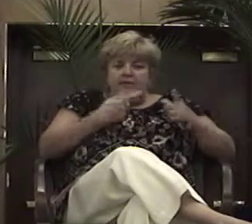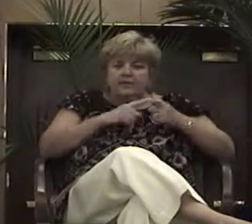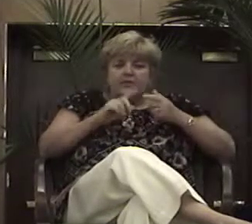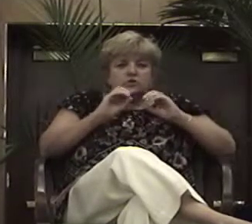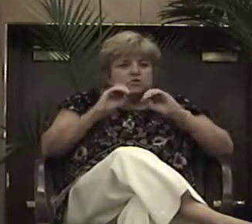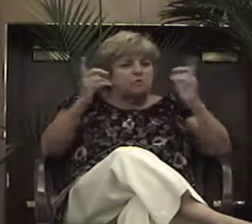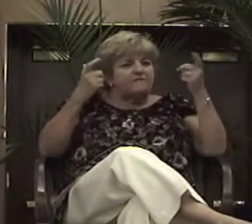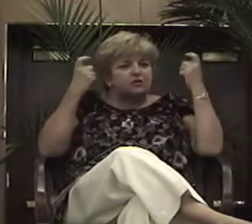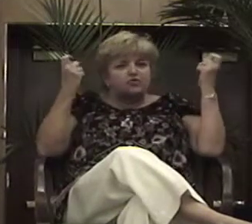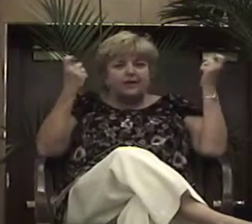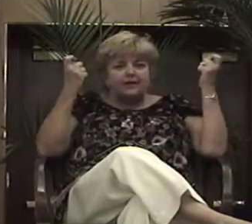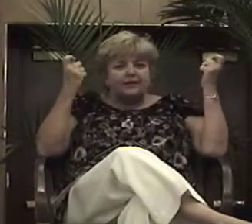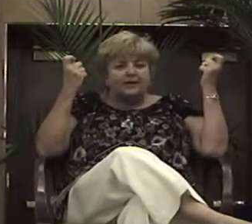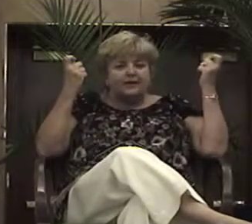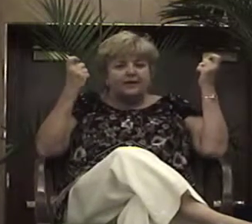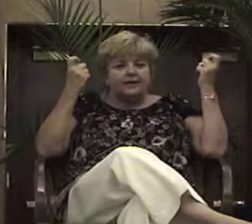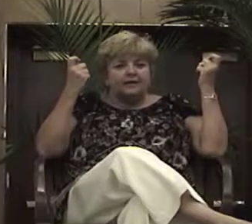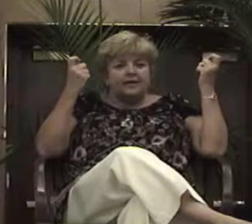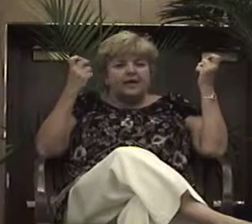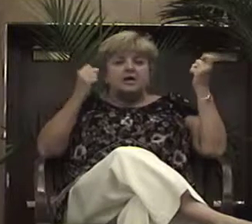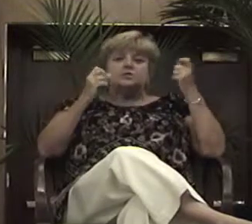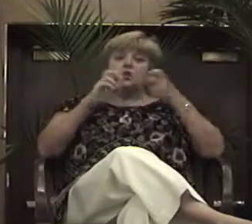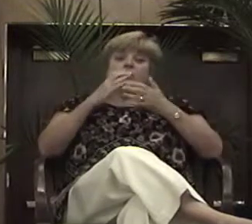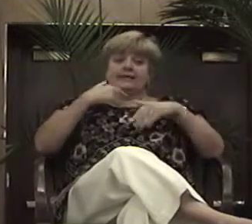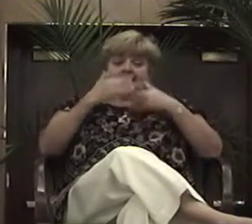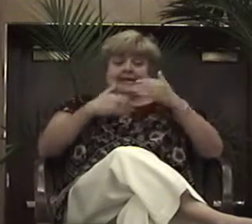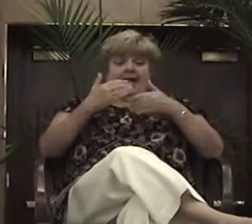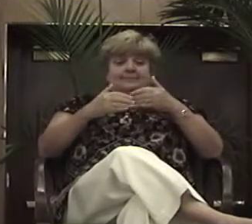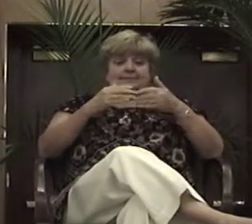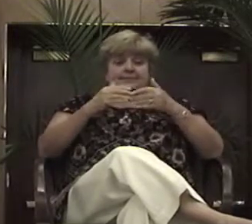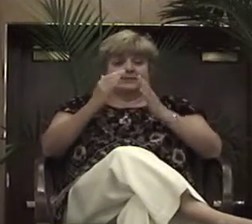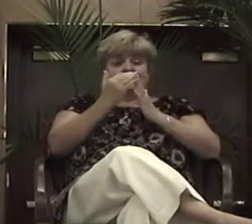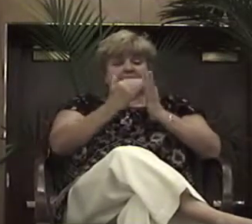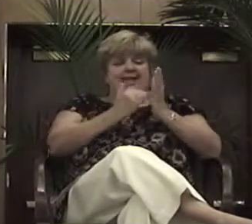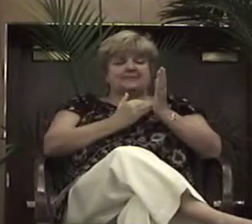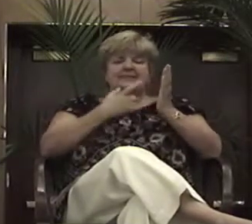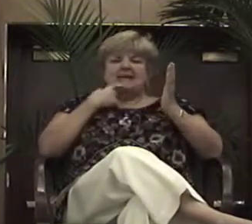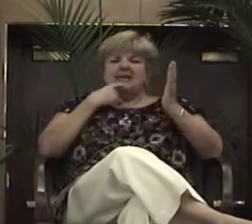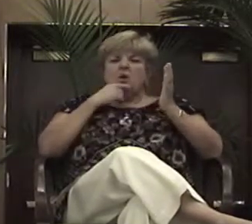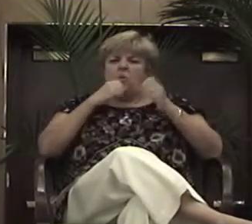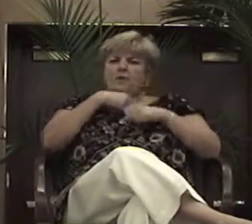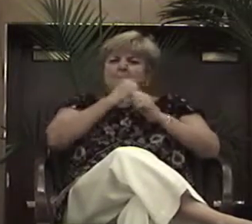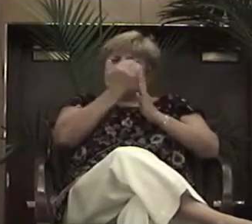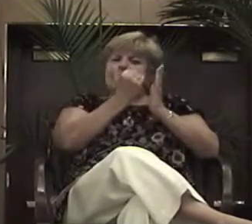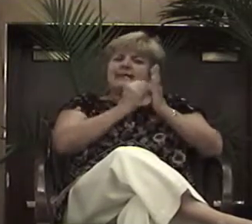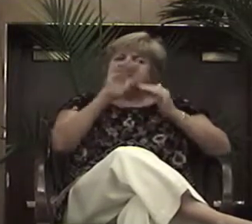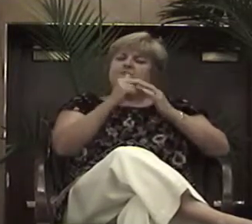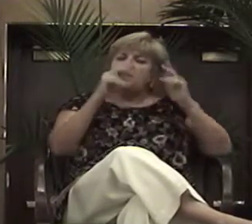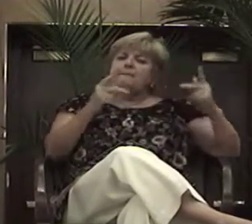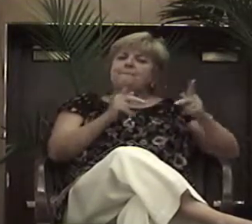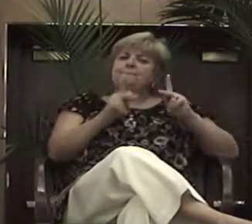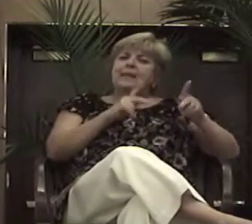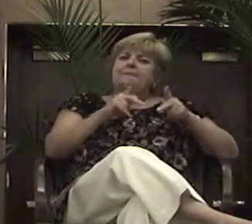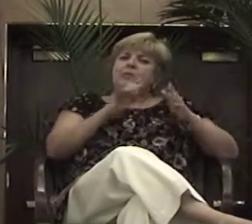victory. So these steps, step 8 says we made a list of all persons we have harmed. It didn't say hurt, it said harm.